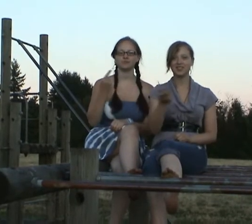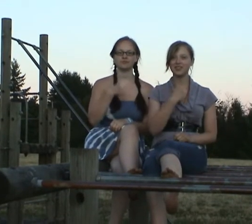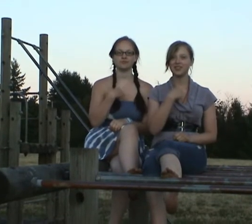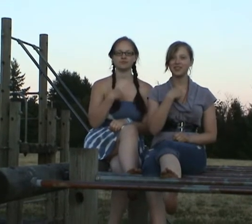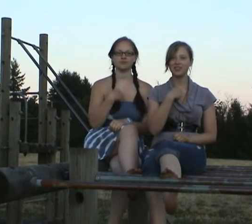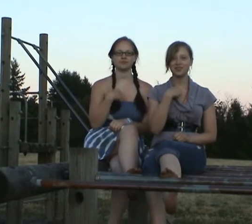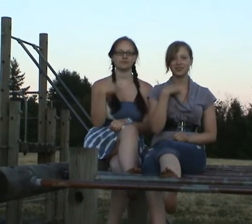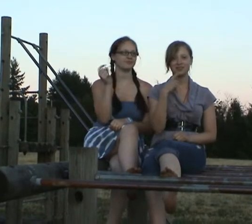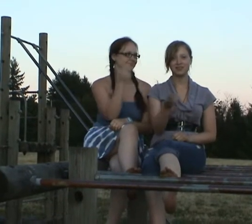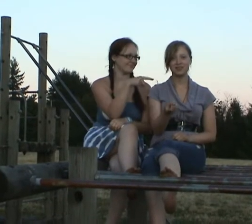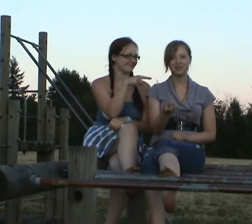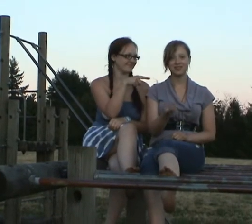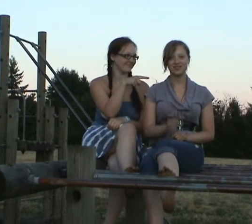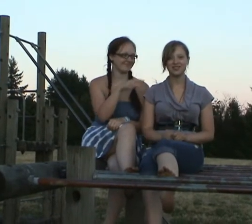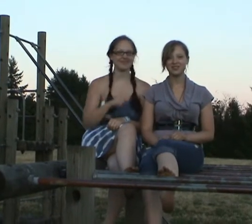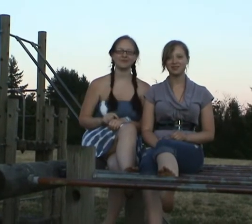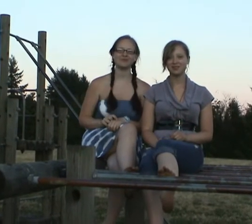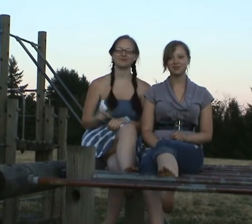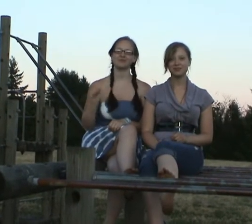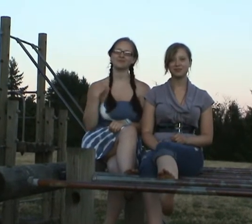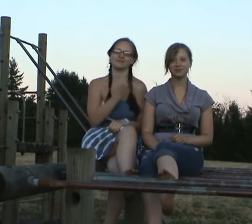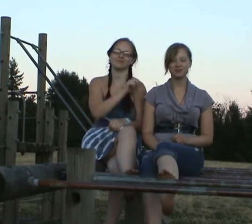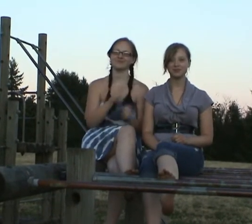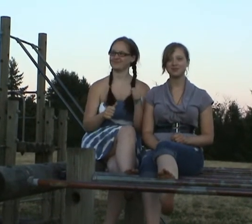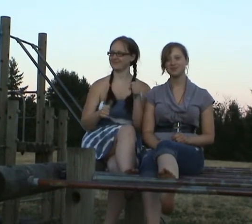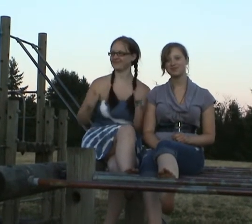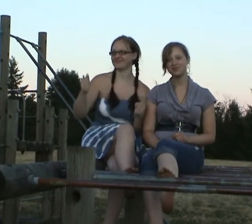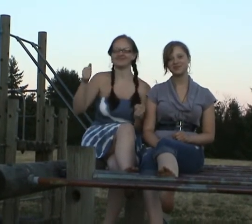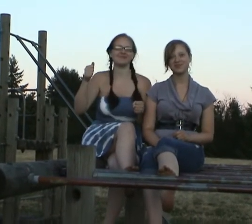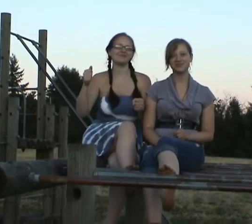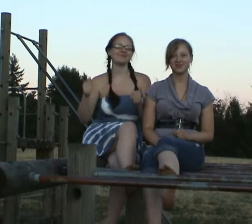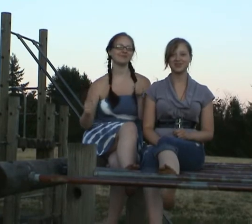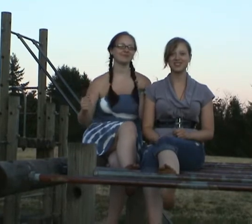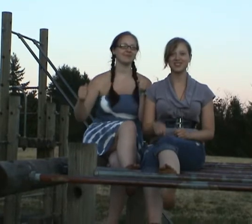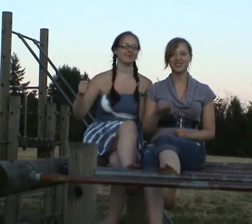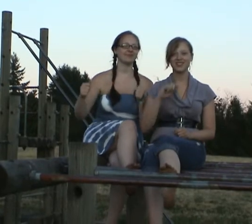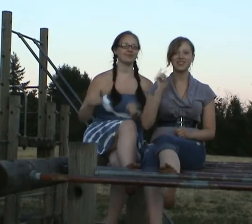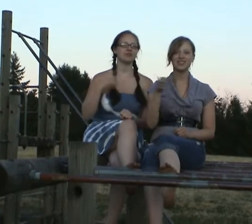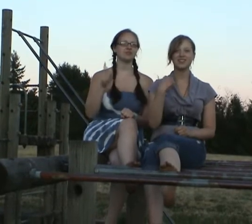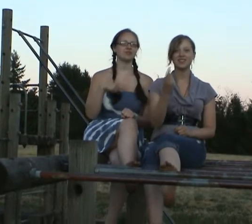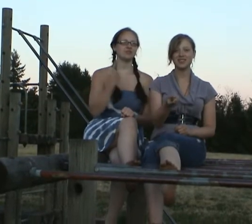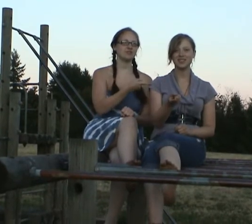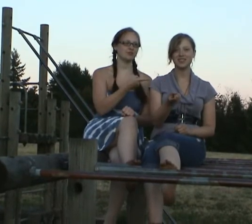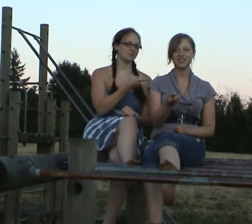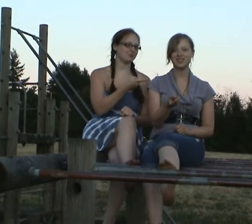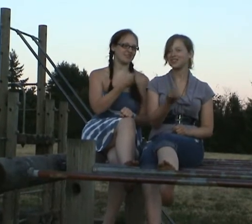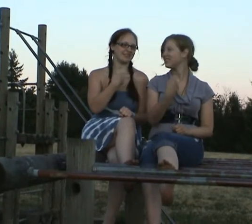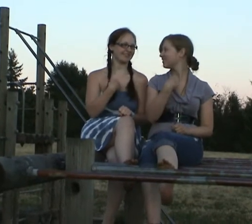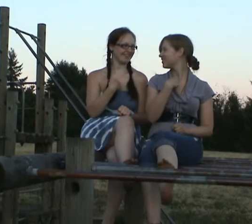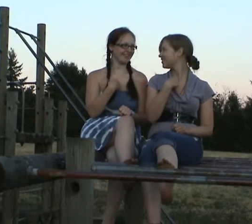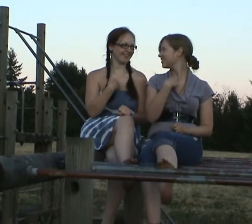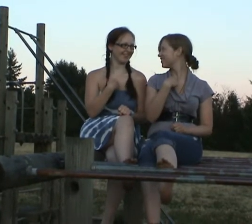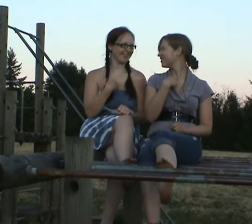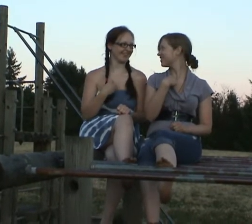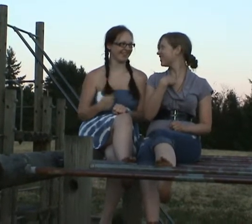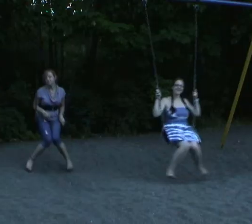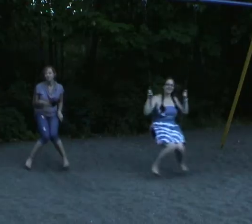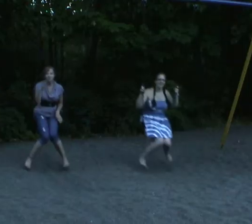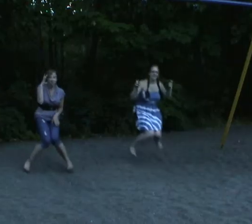Just me and you. Where will we drive? Taking a ride. Just you and I.